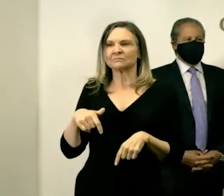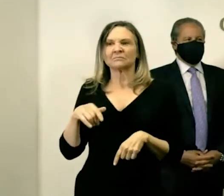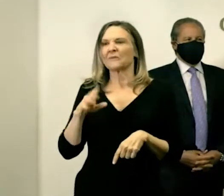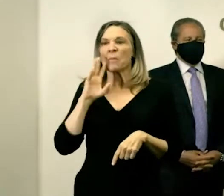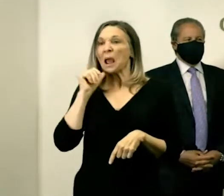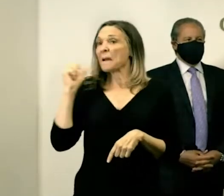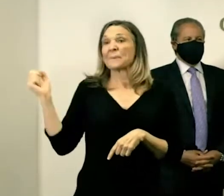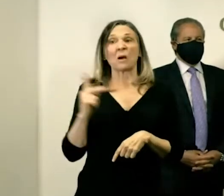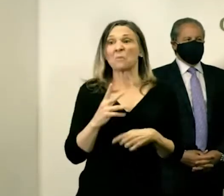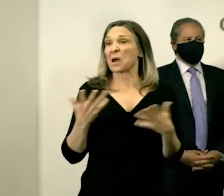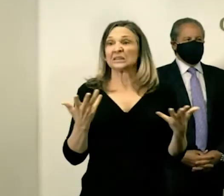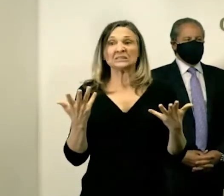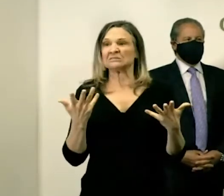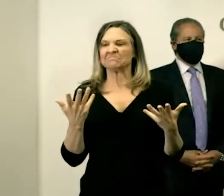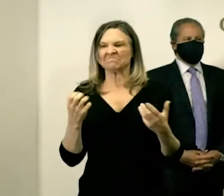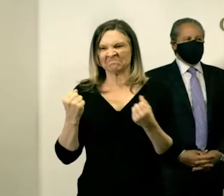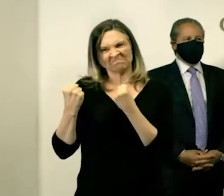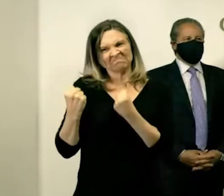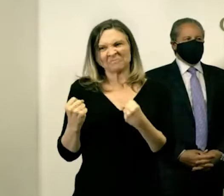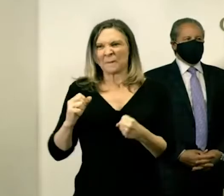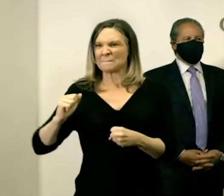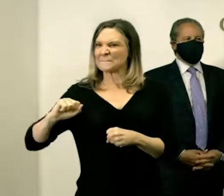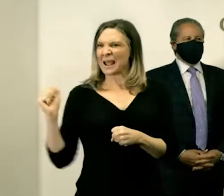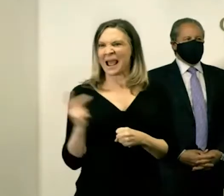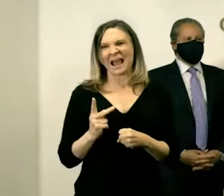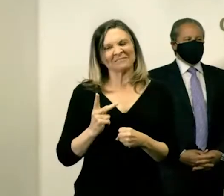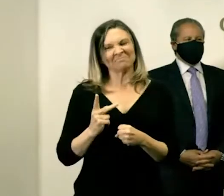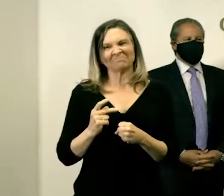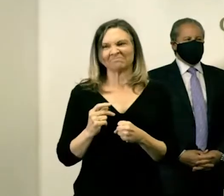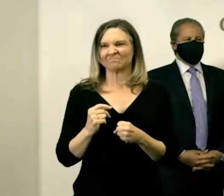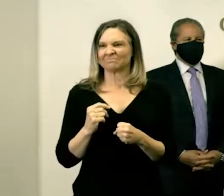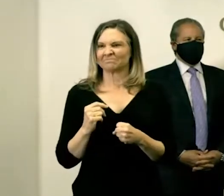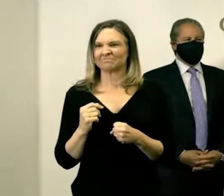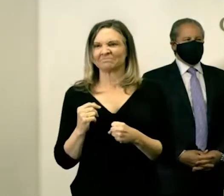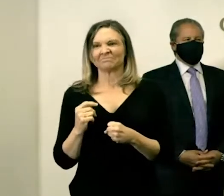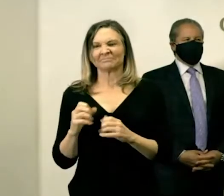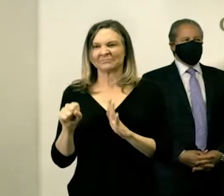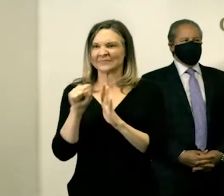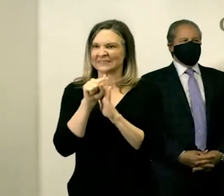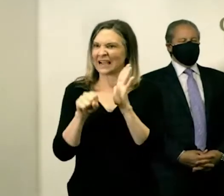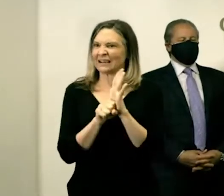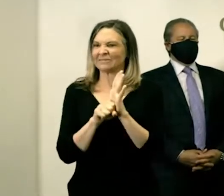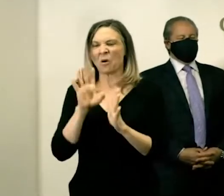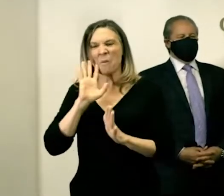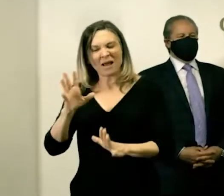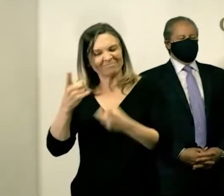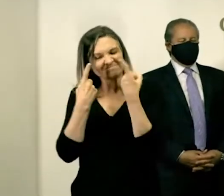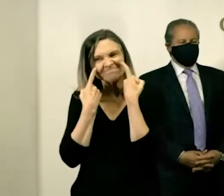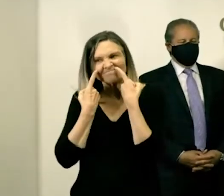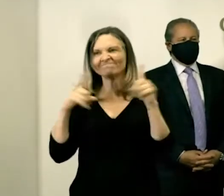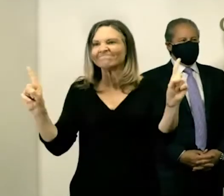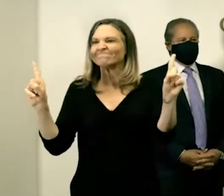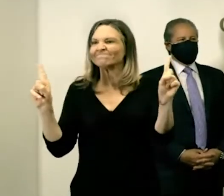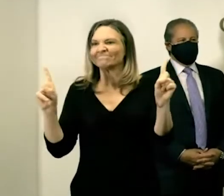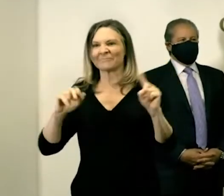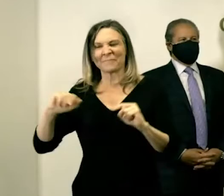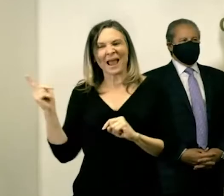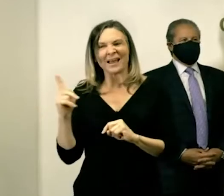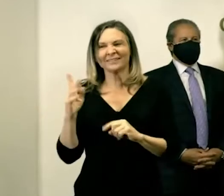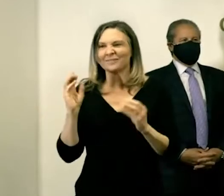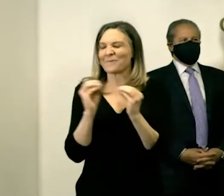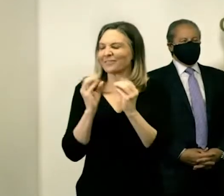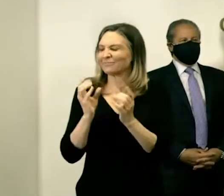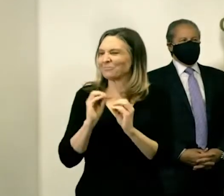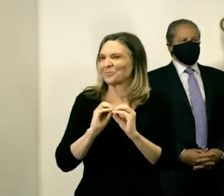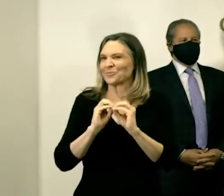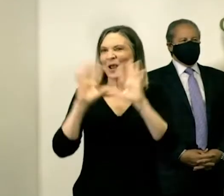roaring back. Mark my words. This state is going to come roaring back. Bright light at the end of the tunnel.